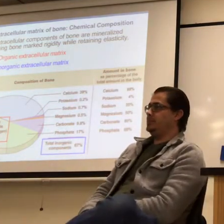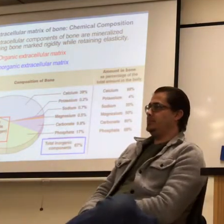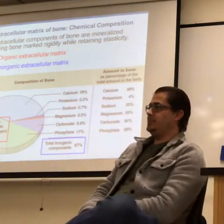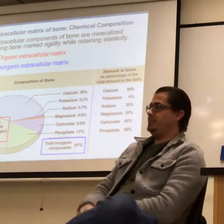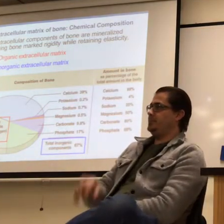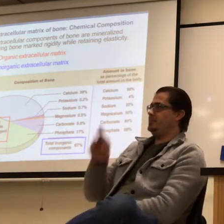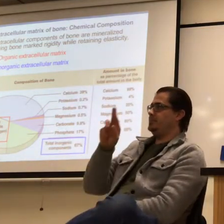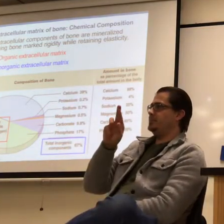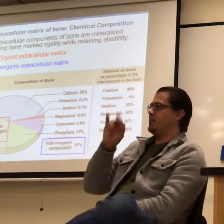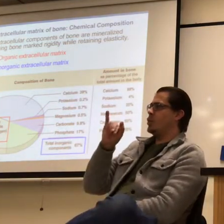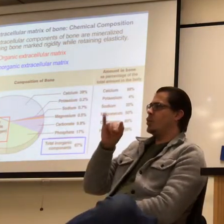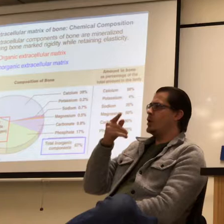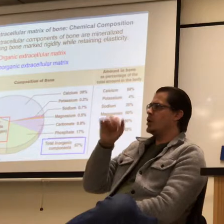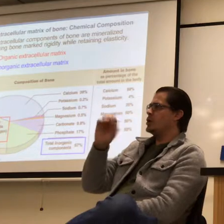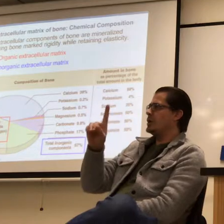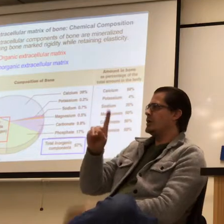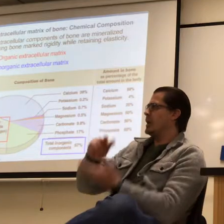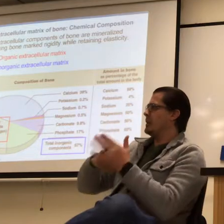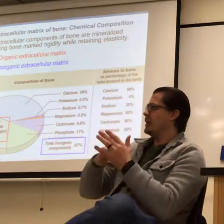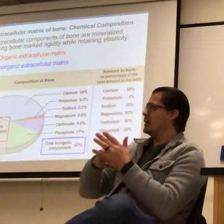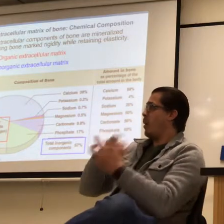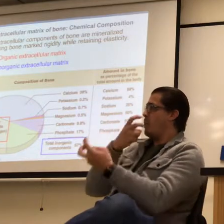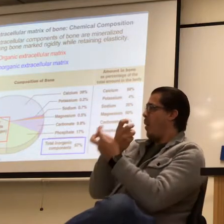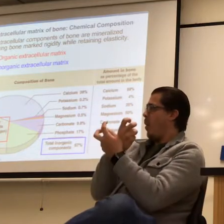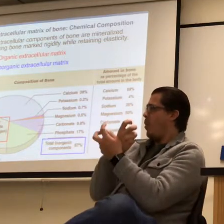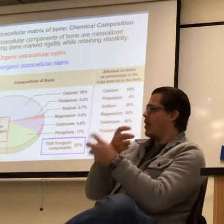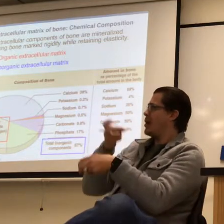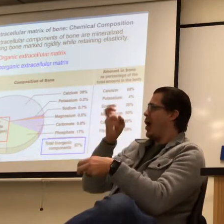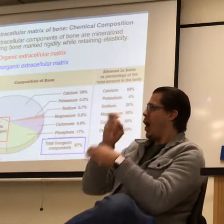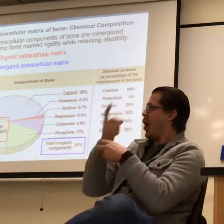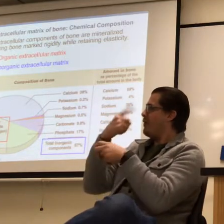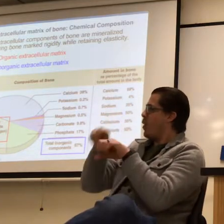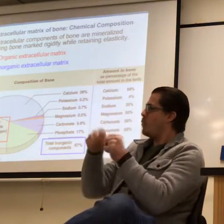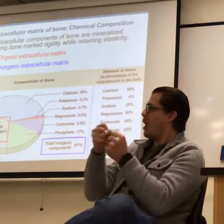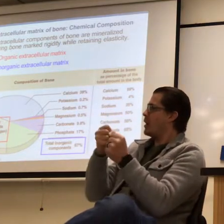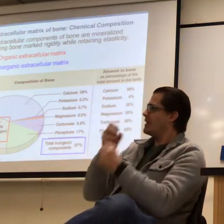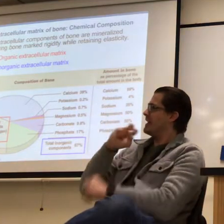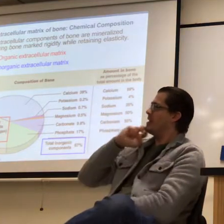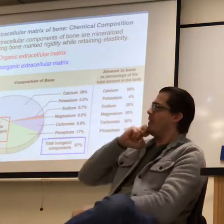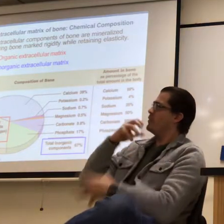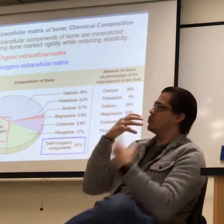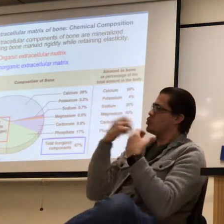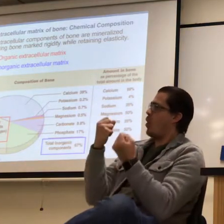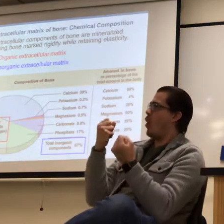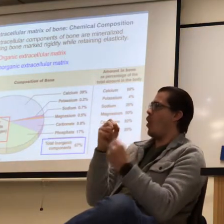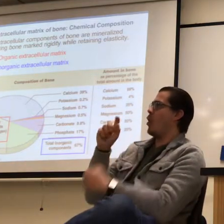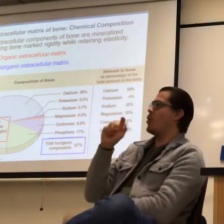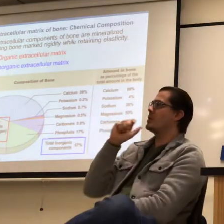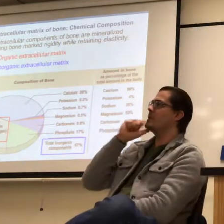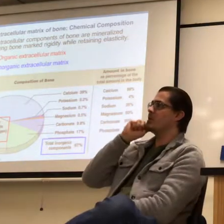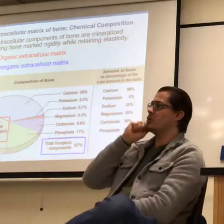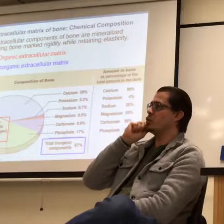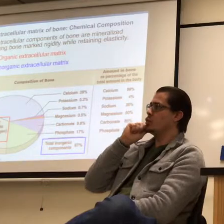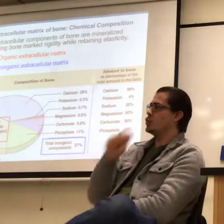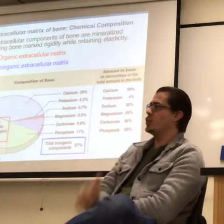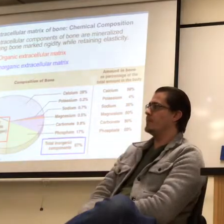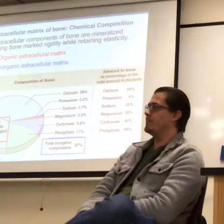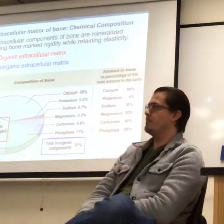rigidity, fancy way of saying, you know, it's difficult to break bones. It's a tough tissue. Known for its marked rigidity.